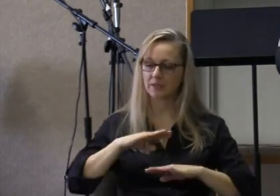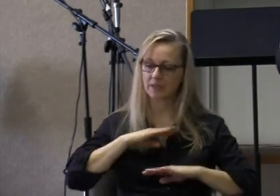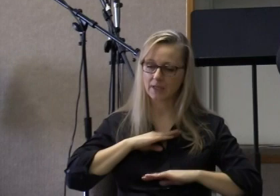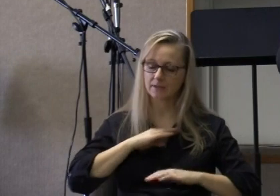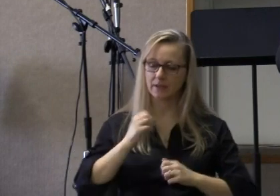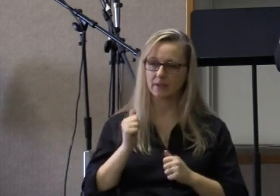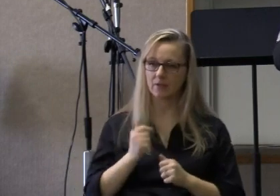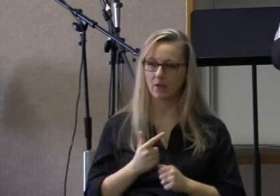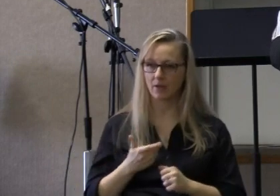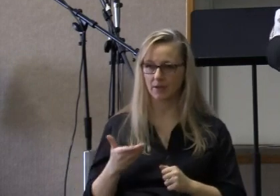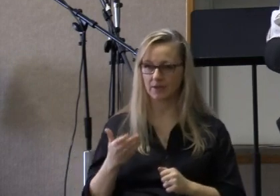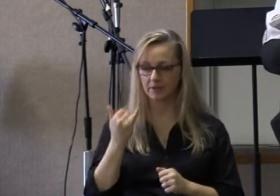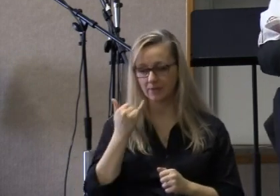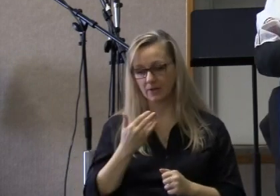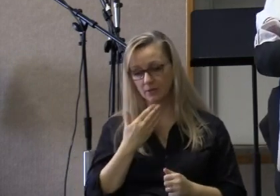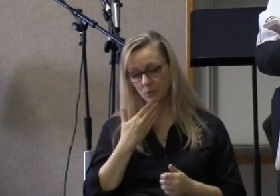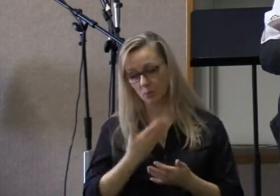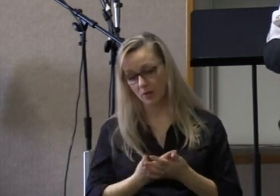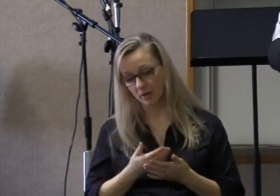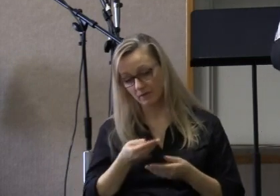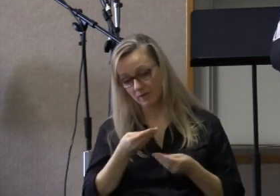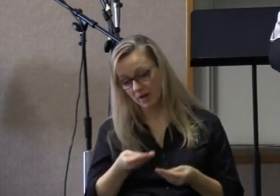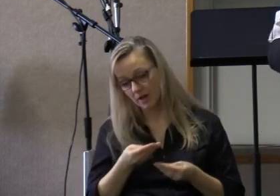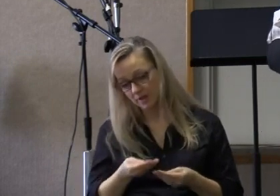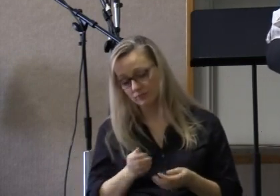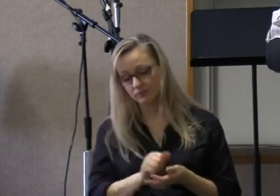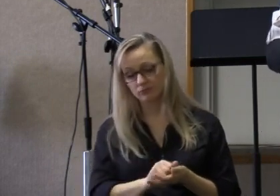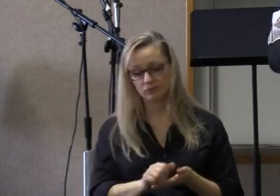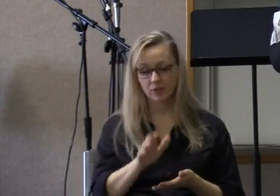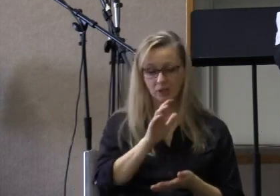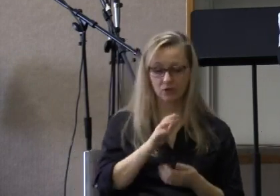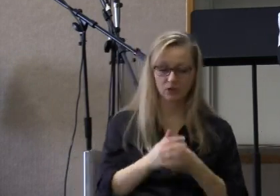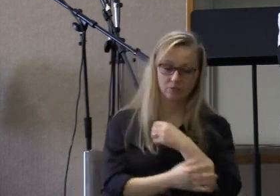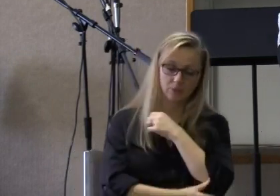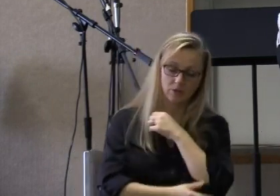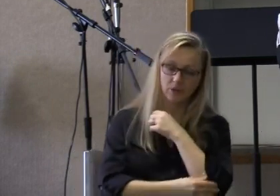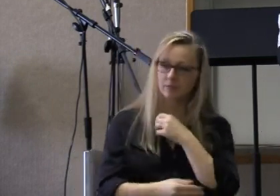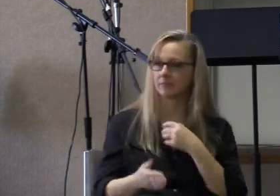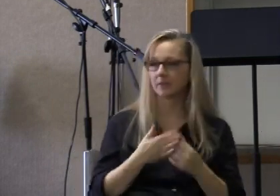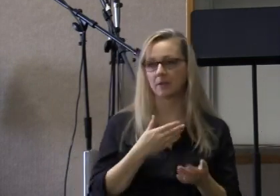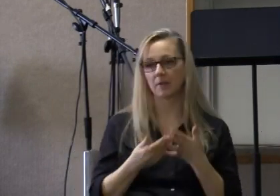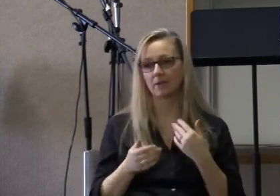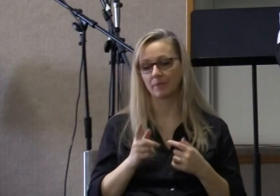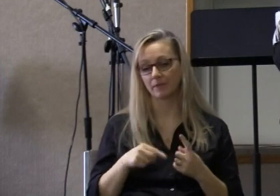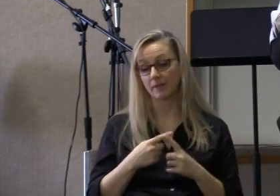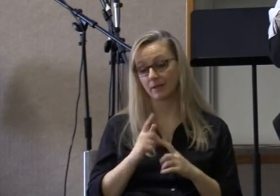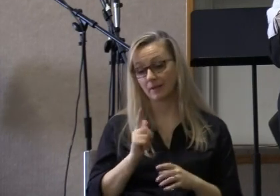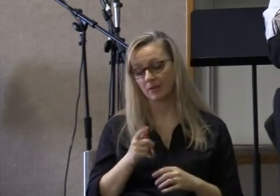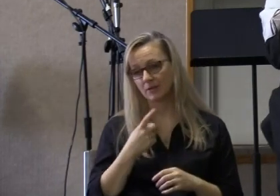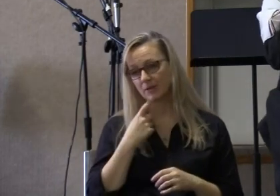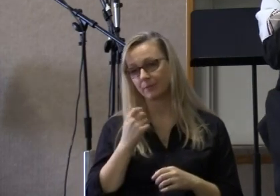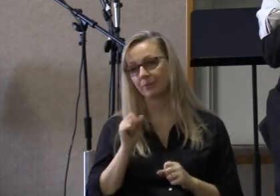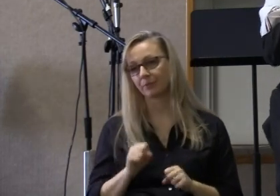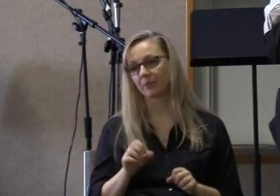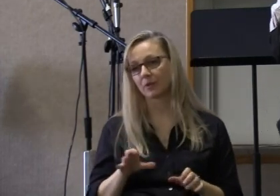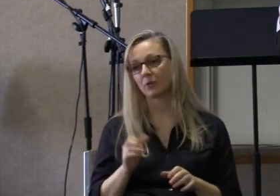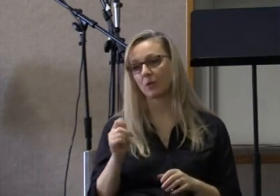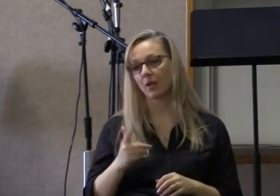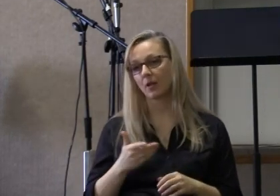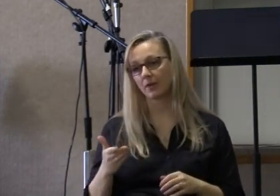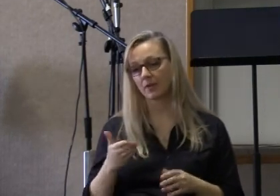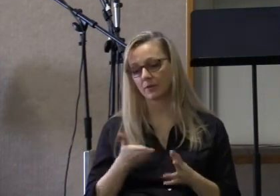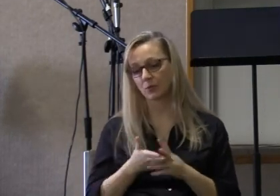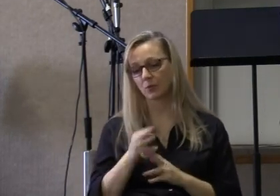he's well-fed or not, if he's rich or poor, it doesn't matter. And later on, he said, "I can do all things through